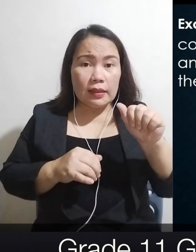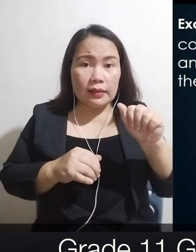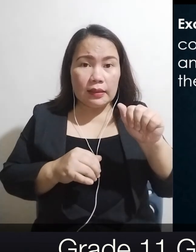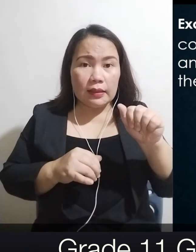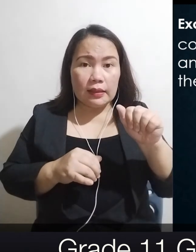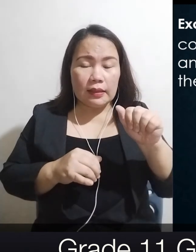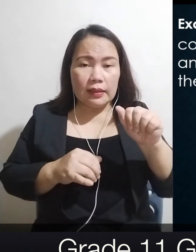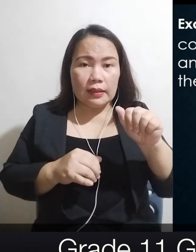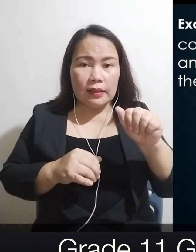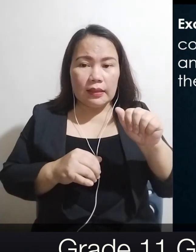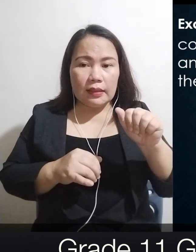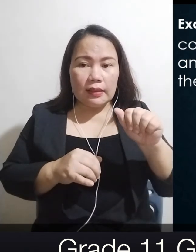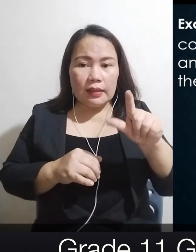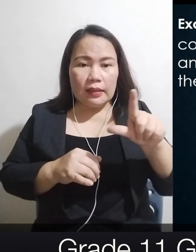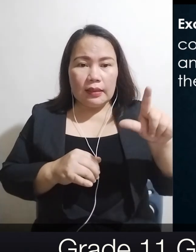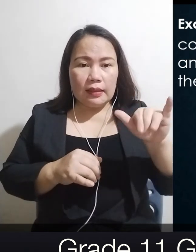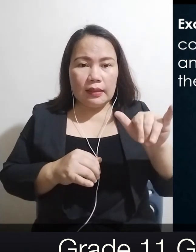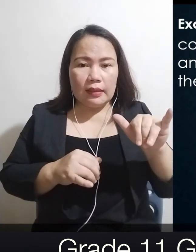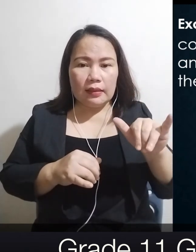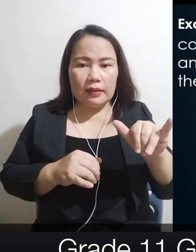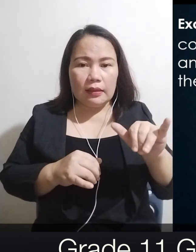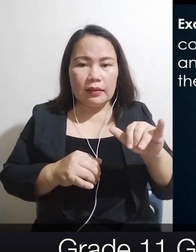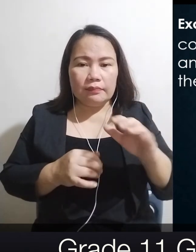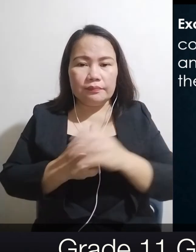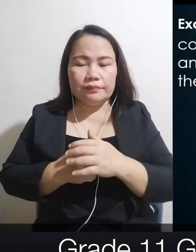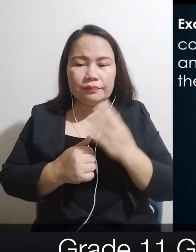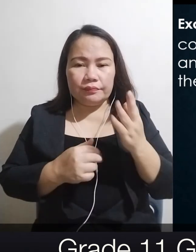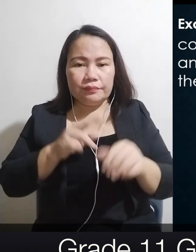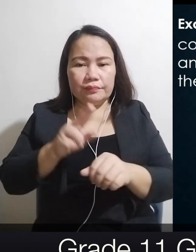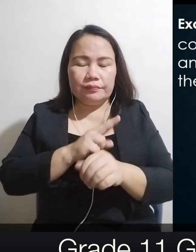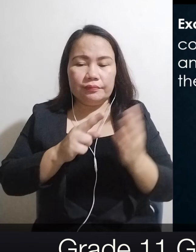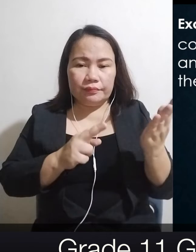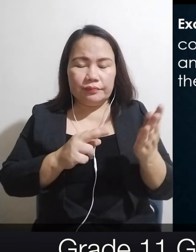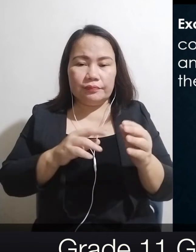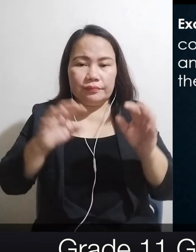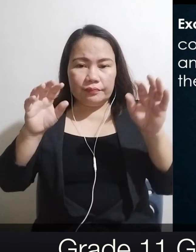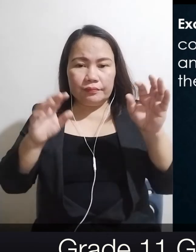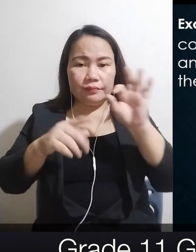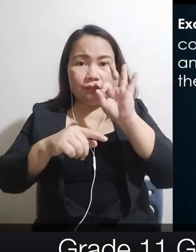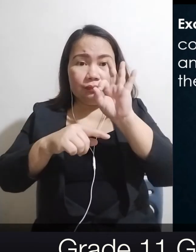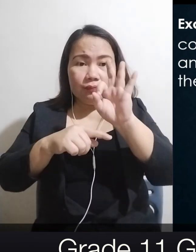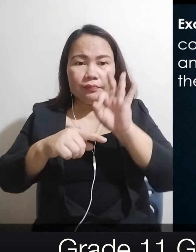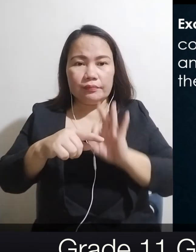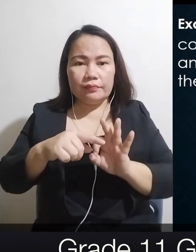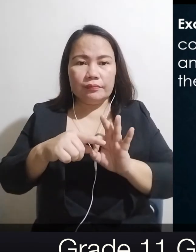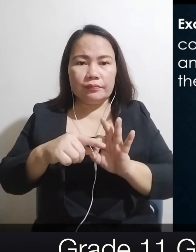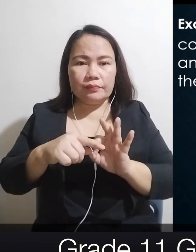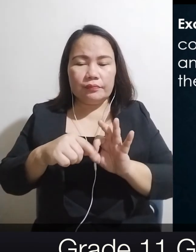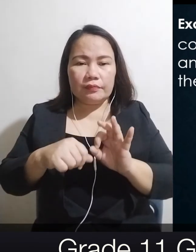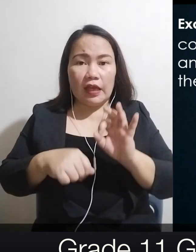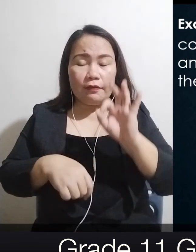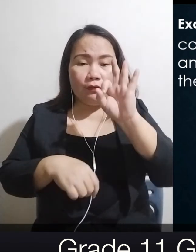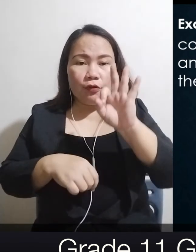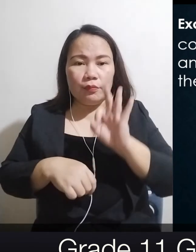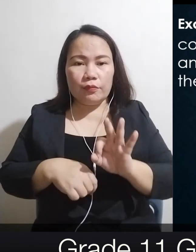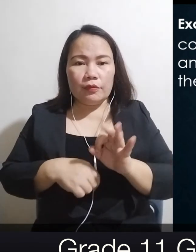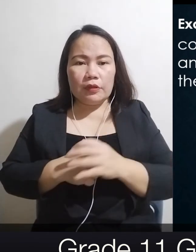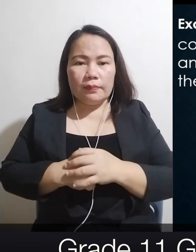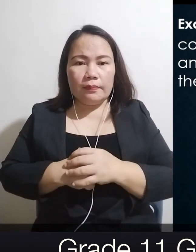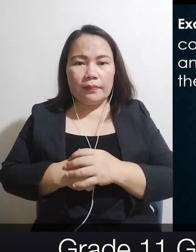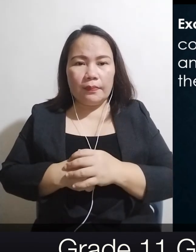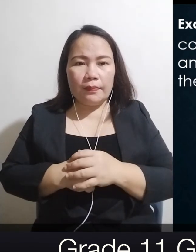So, using the exponential model, A is equal to P times 1 plus R raised to T. So, ano